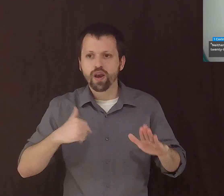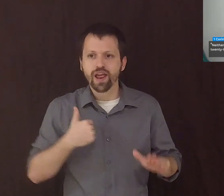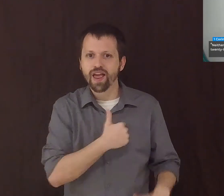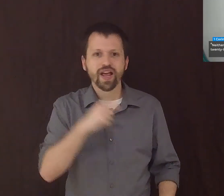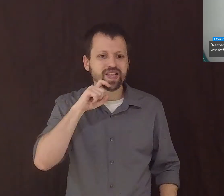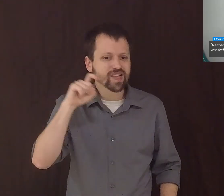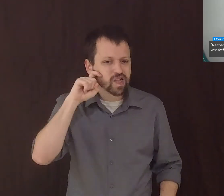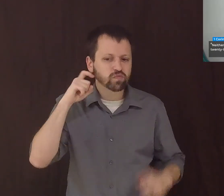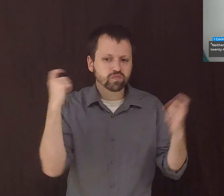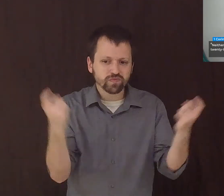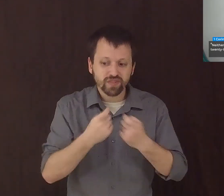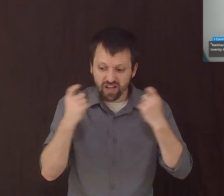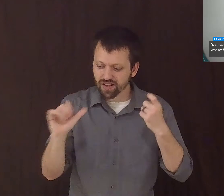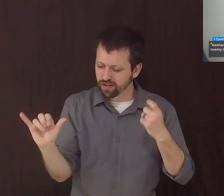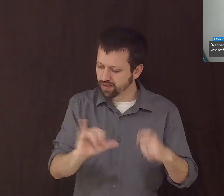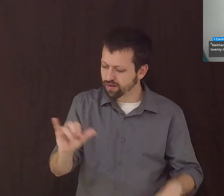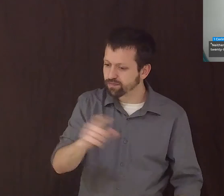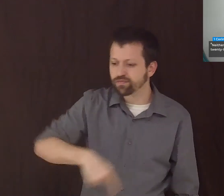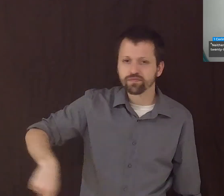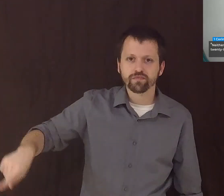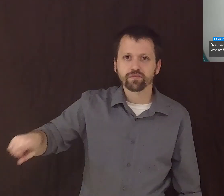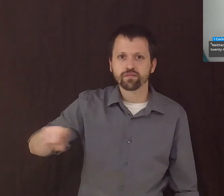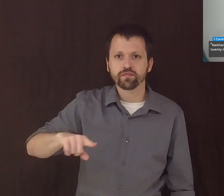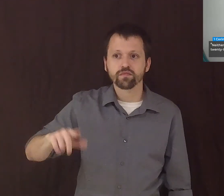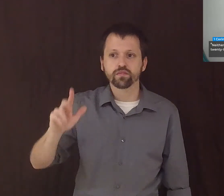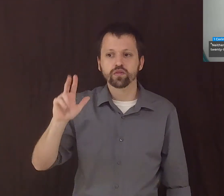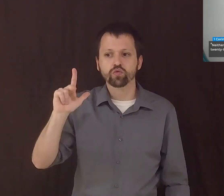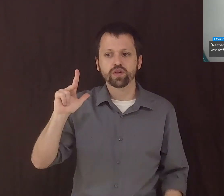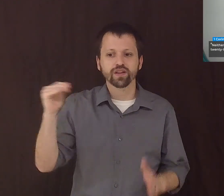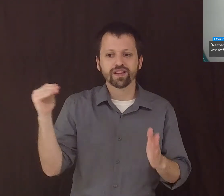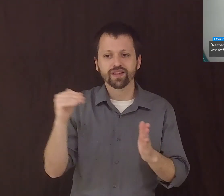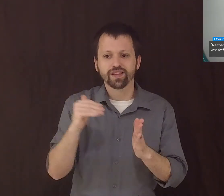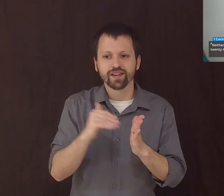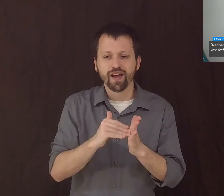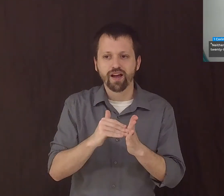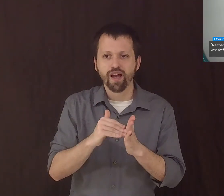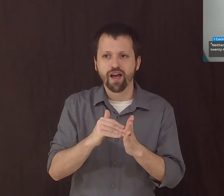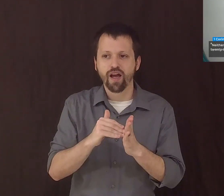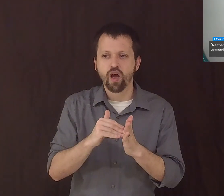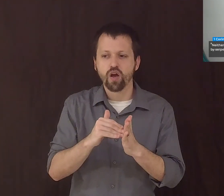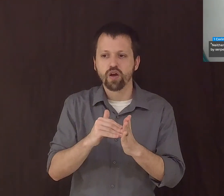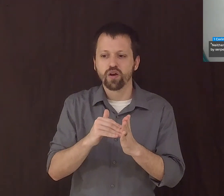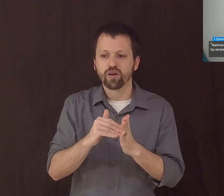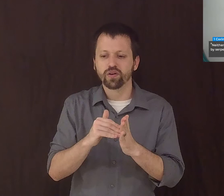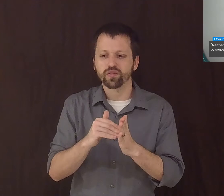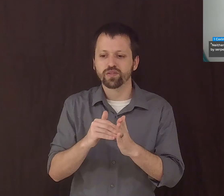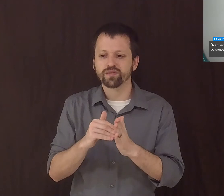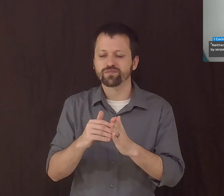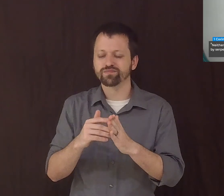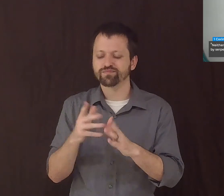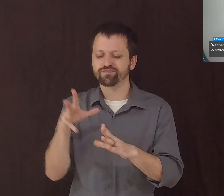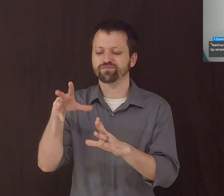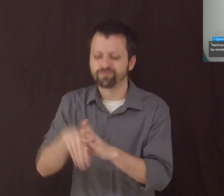commit sexual immorality, as some of them committed, when 23,000 fell in one day. Neither let us